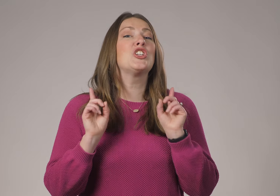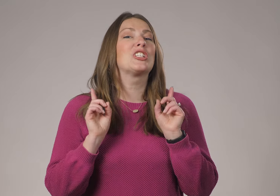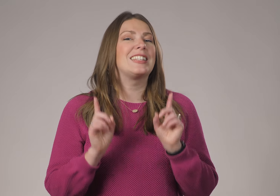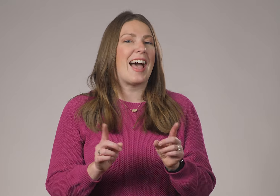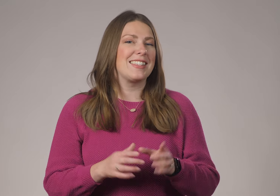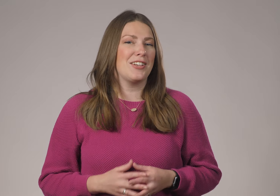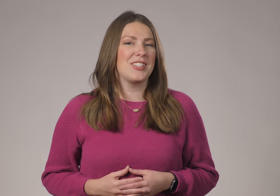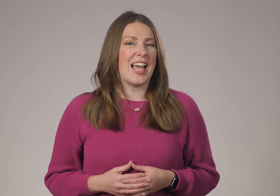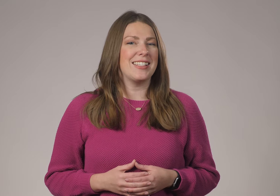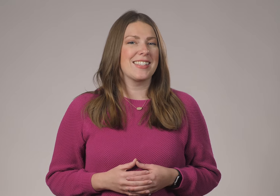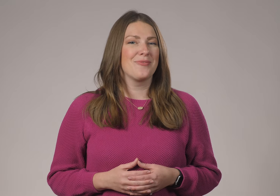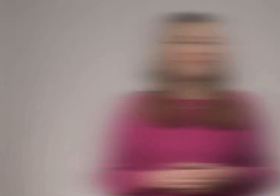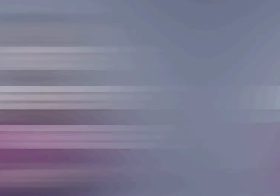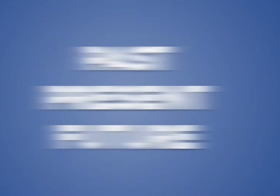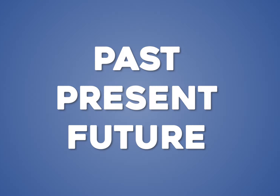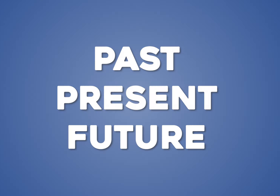your last set of signs.